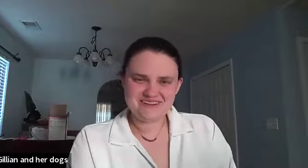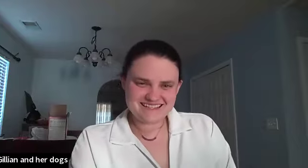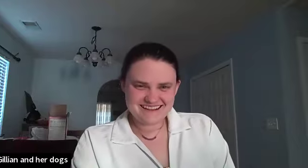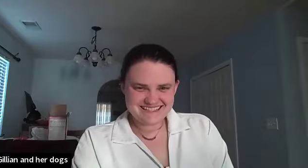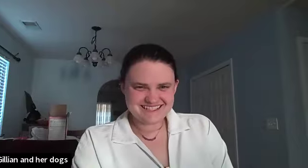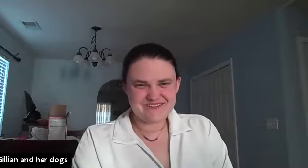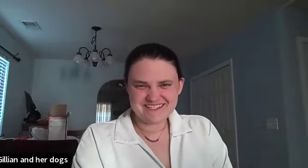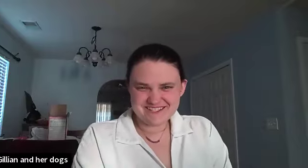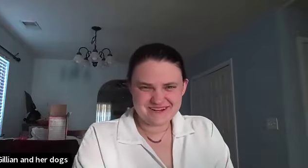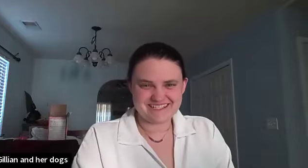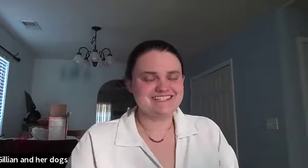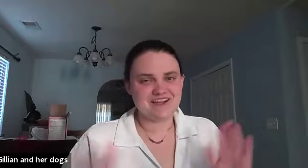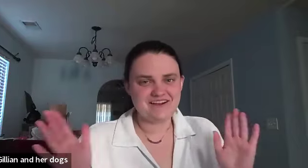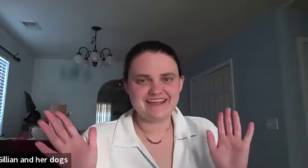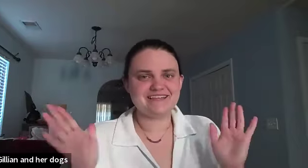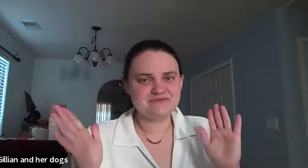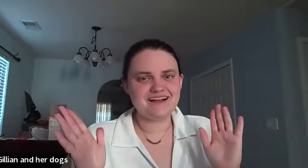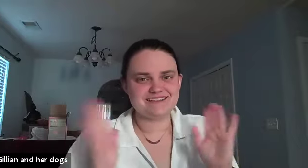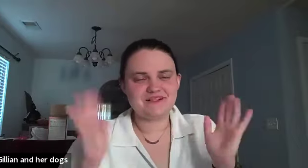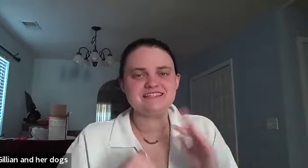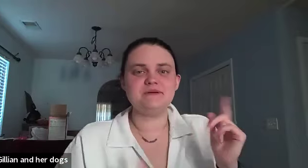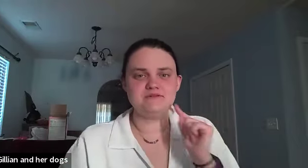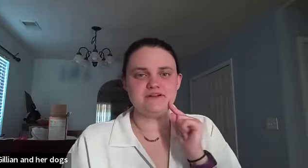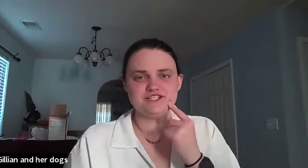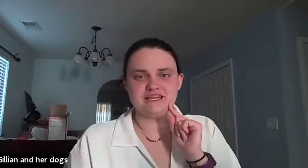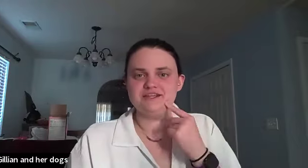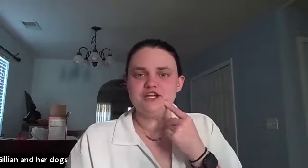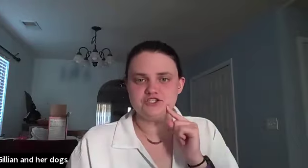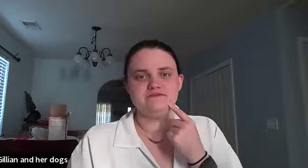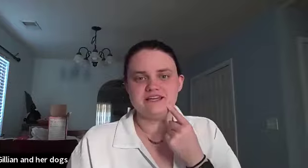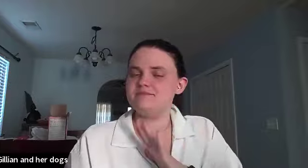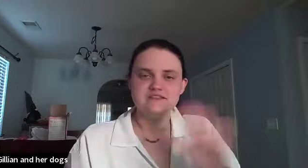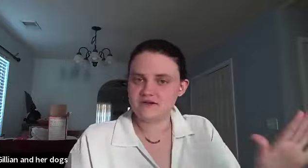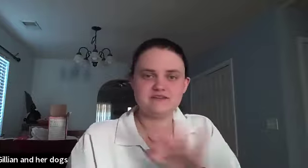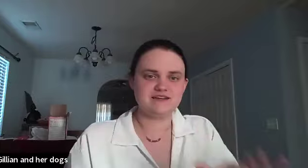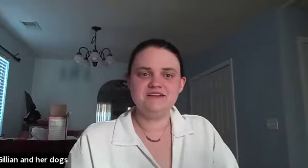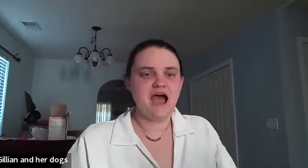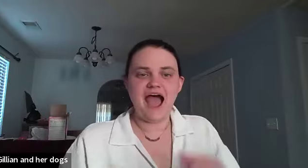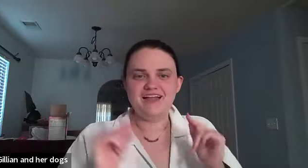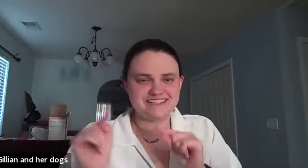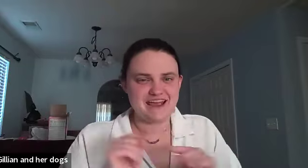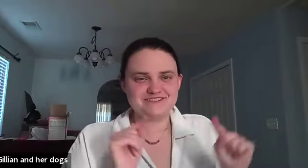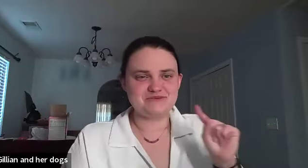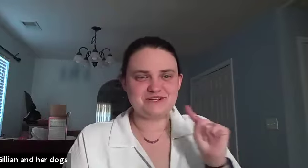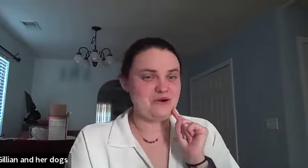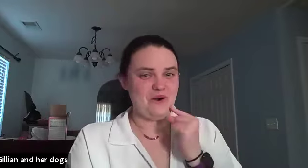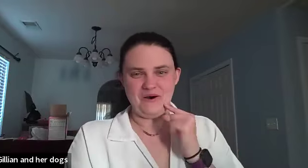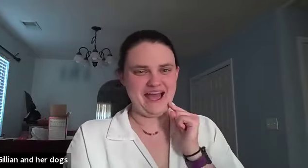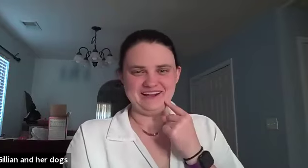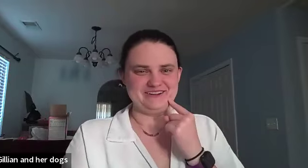guys all have such good facial expressions. Sorry, some classes people are very just like straight face, and I'm like, that's fine, that's fine. I looked at every single one of you, all had a good